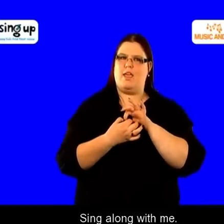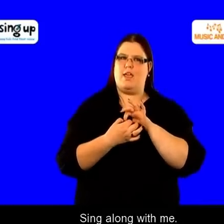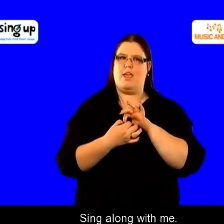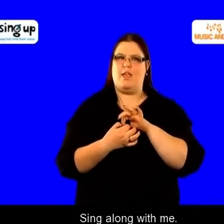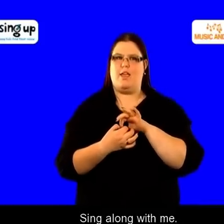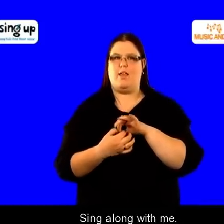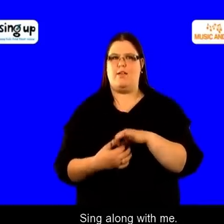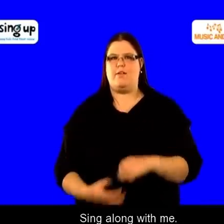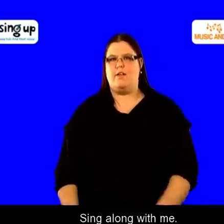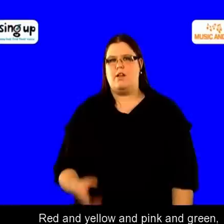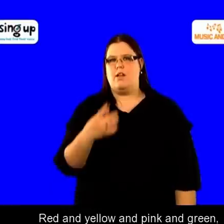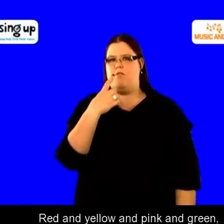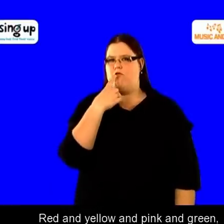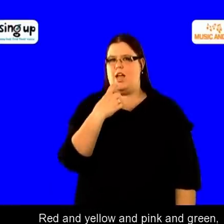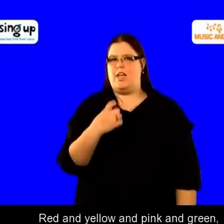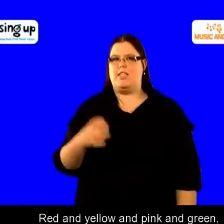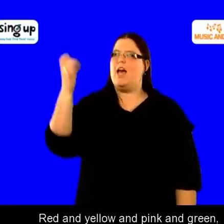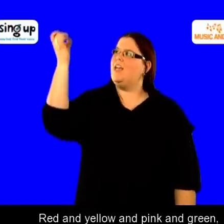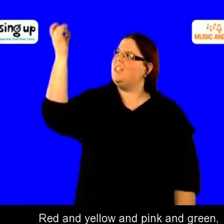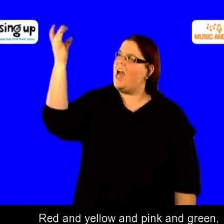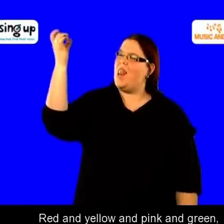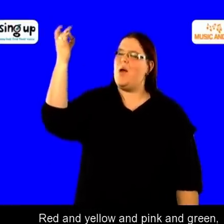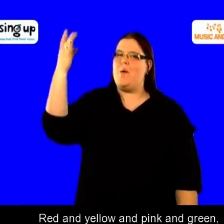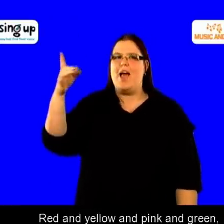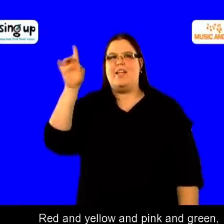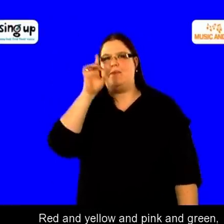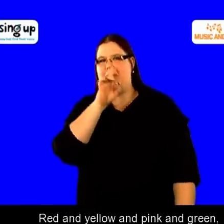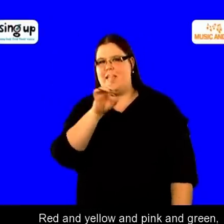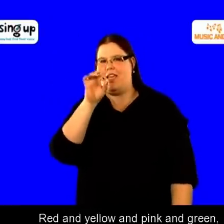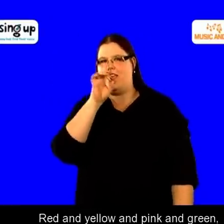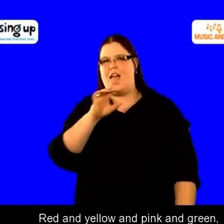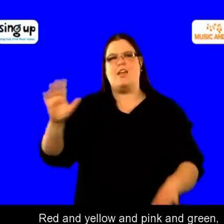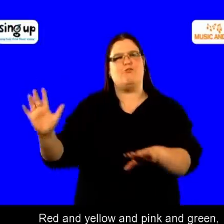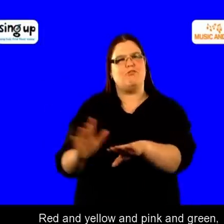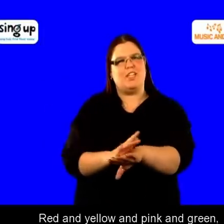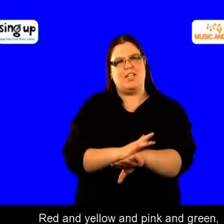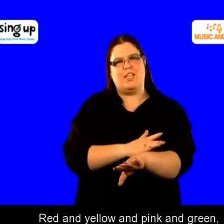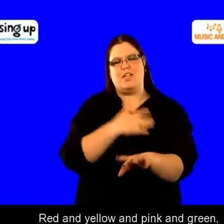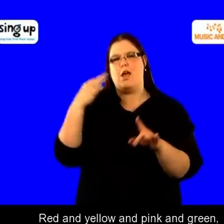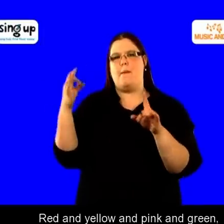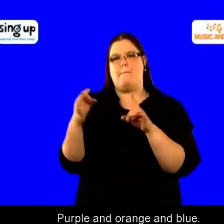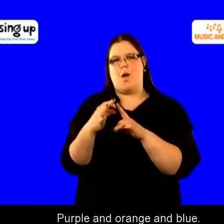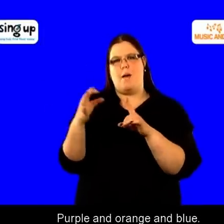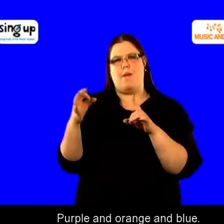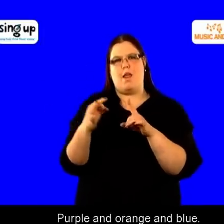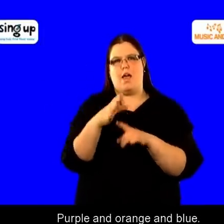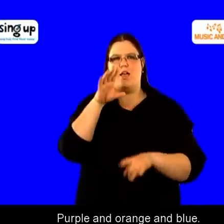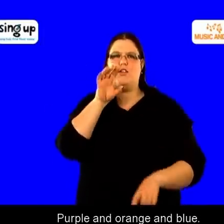Red and yellow and pink and green Purple and